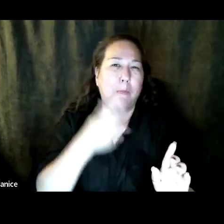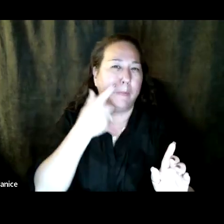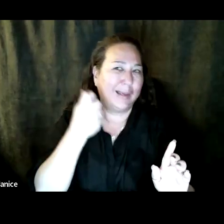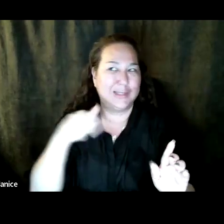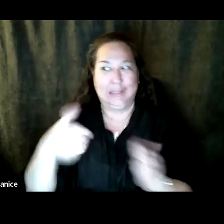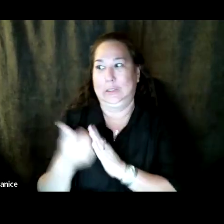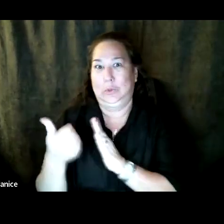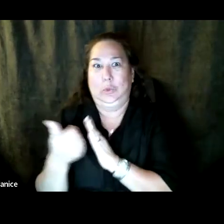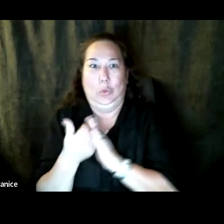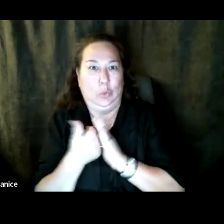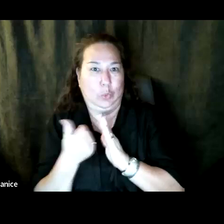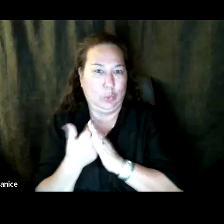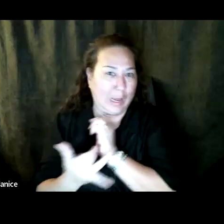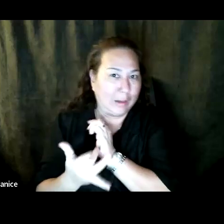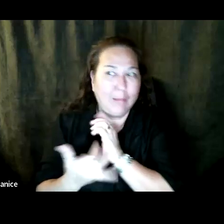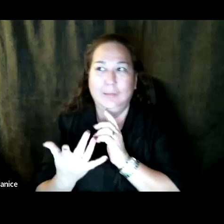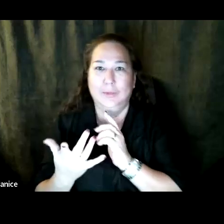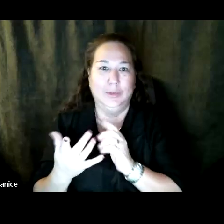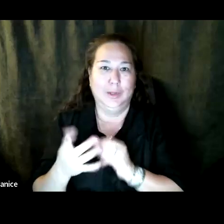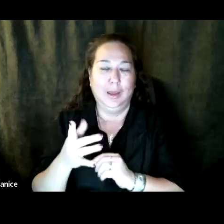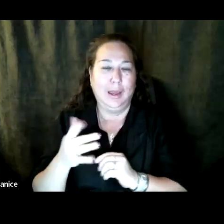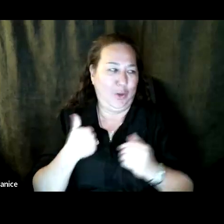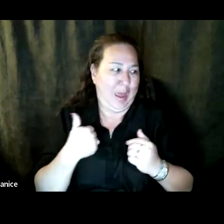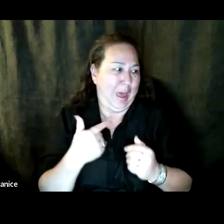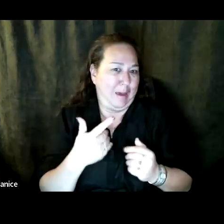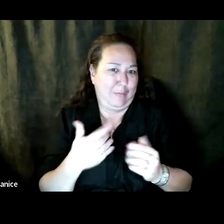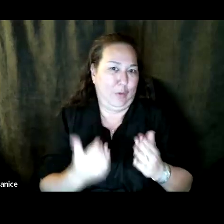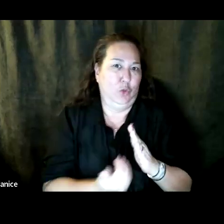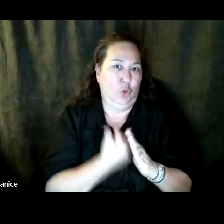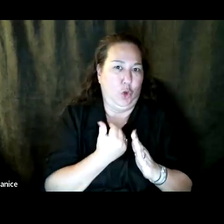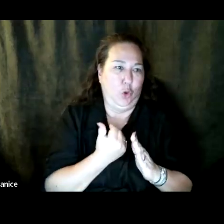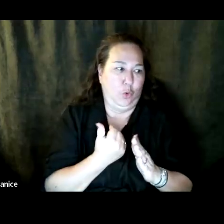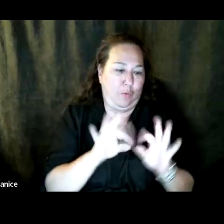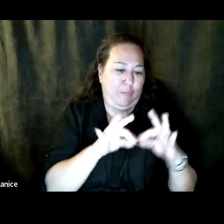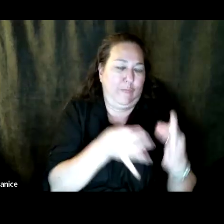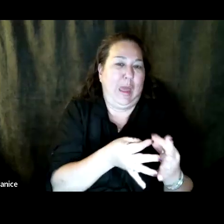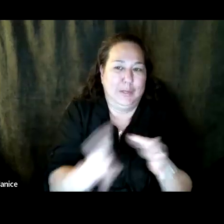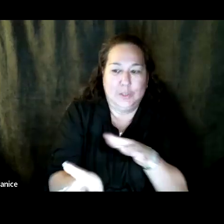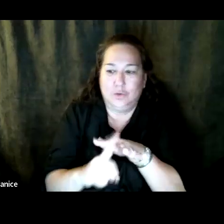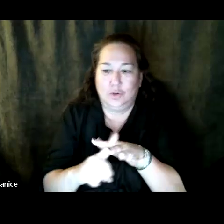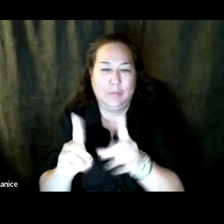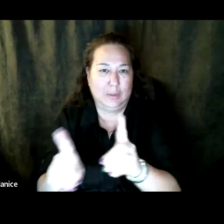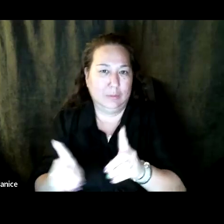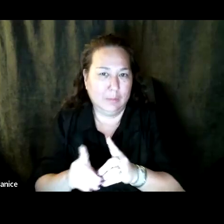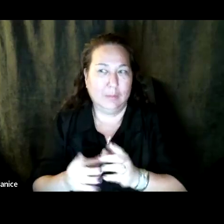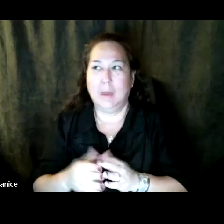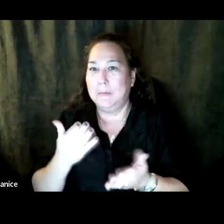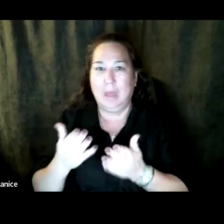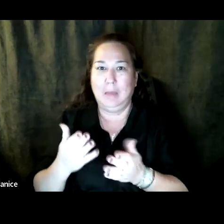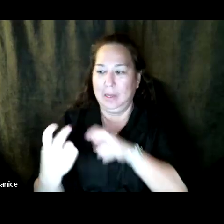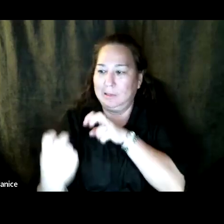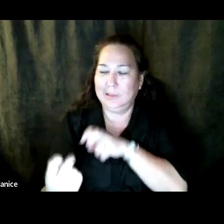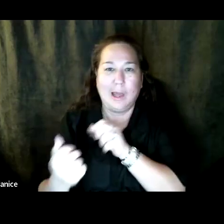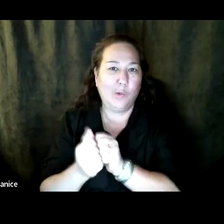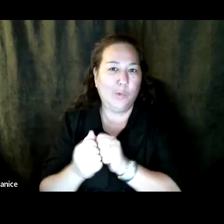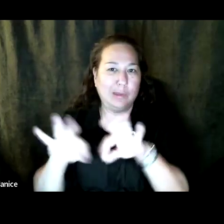have new families coming into the district that needs to learn about it. If it's with the family liaisons, if it's I